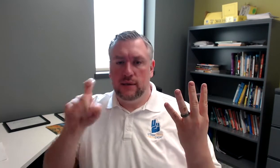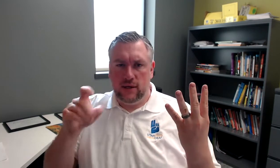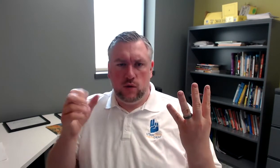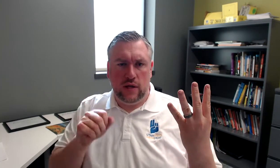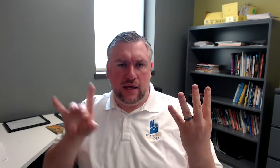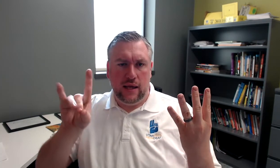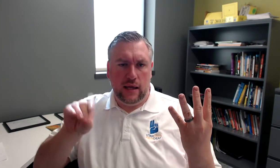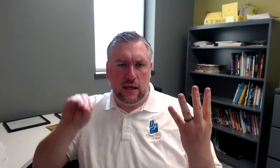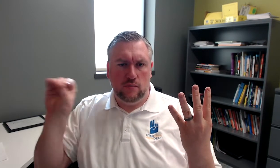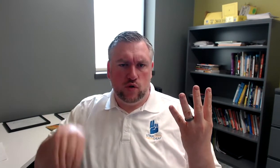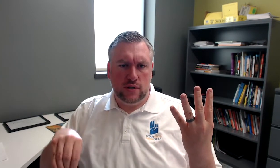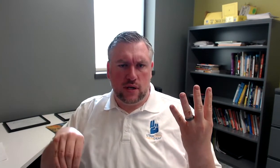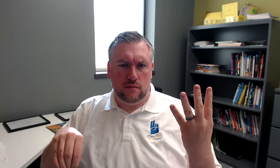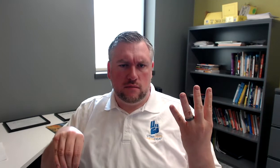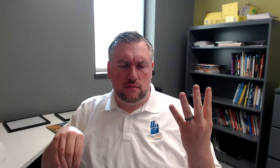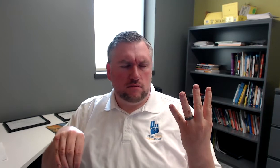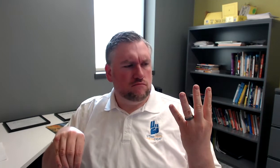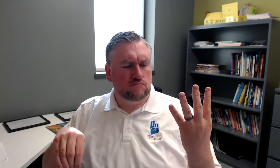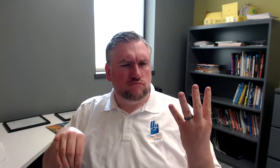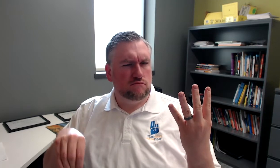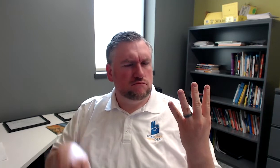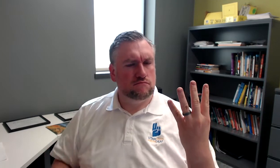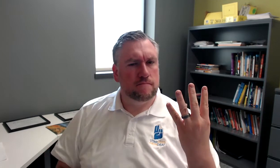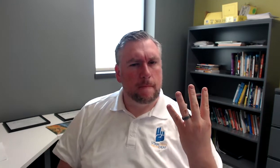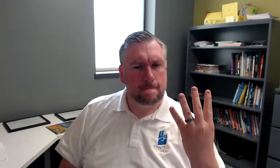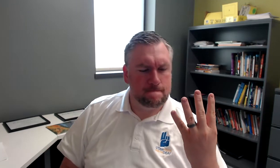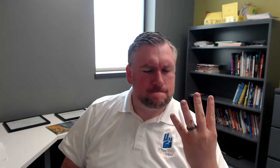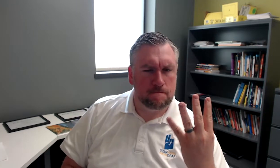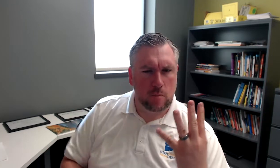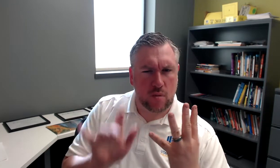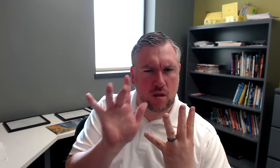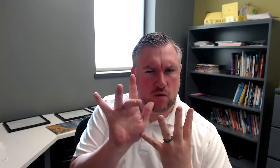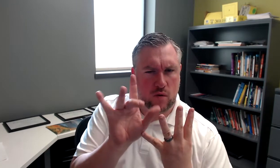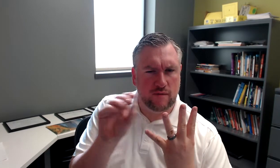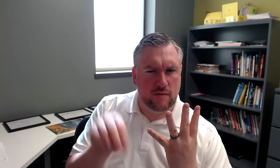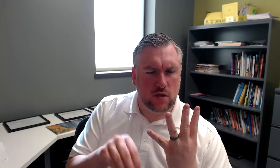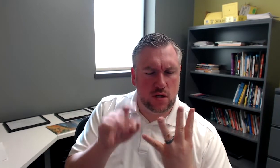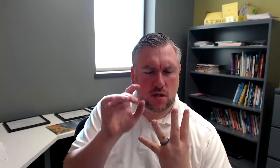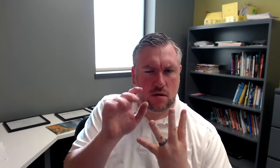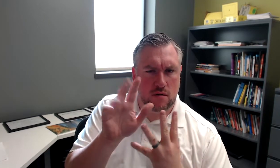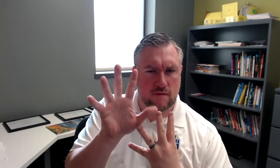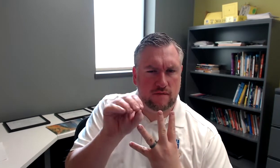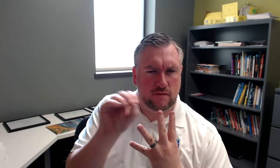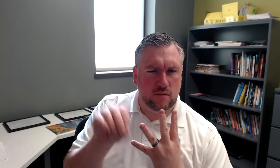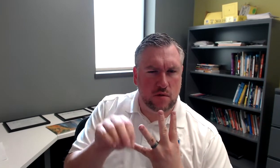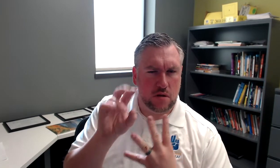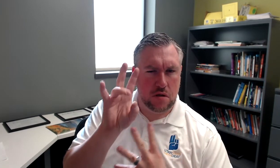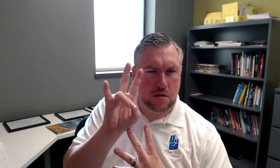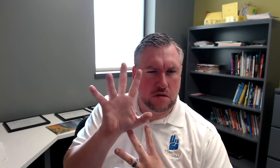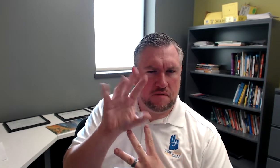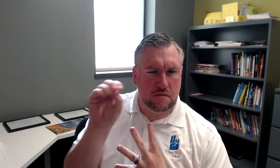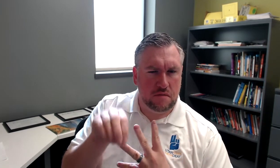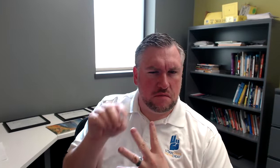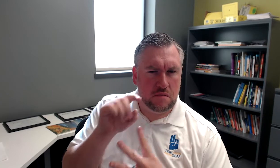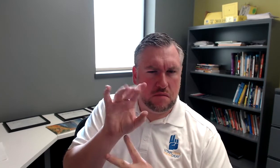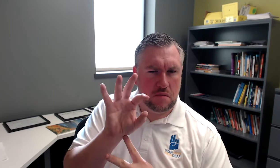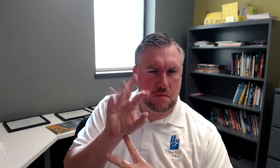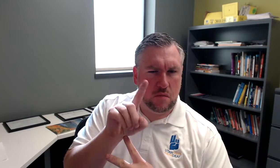problems and they need to get 80% accuracy. 25%, 50%,